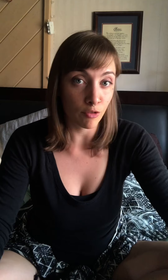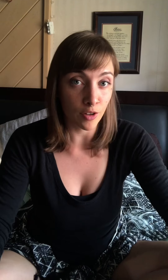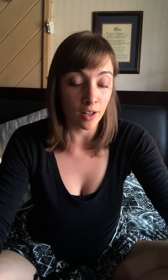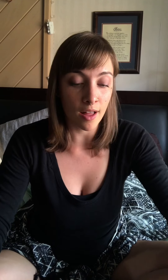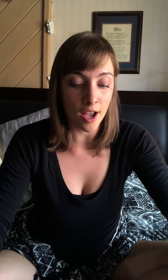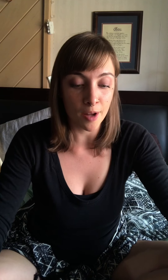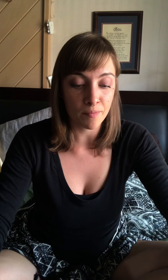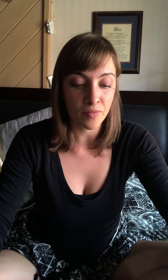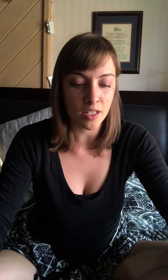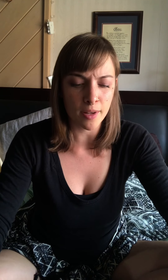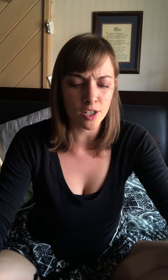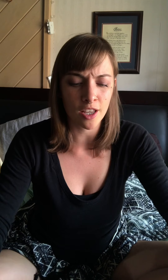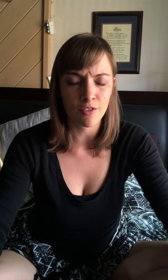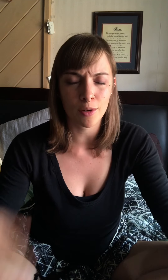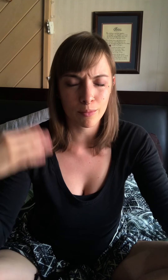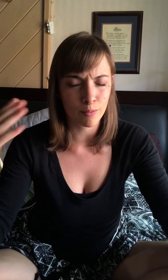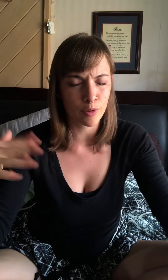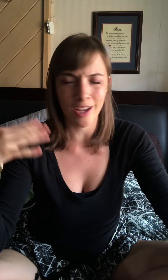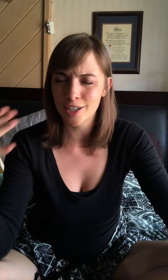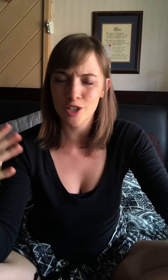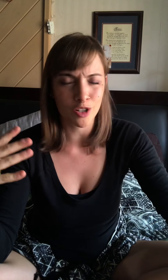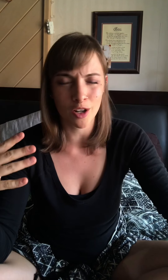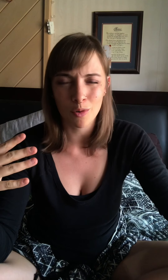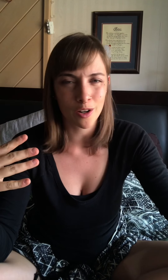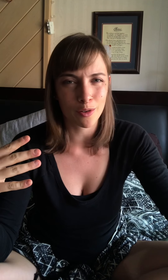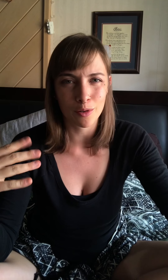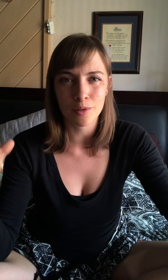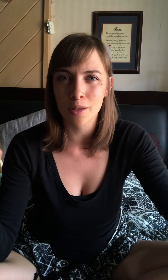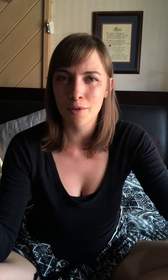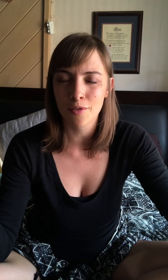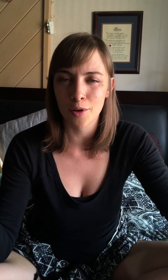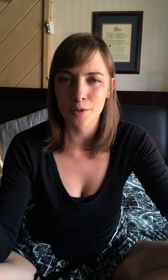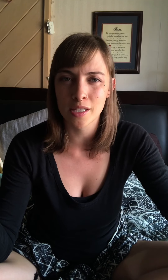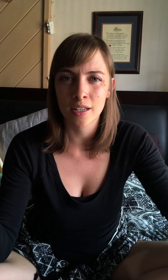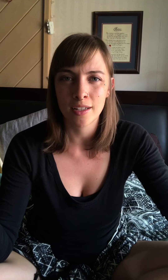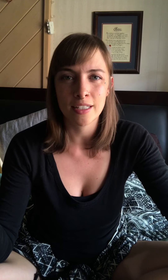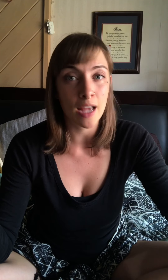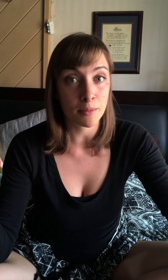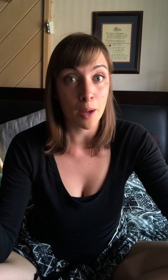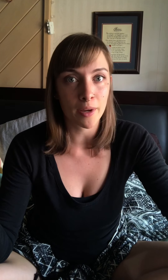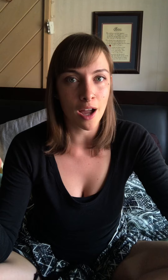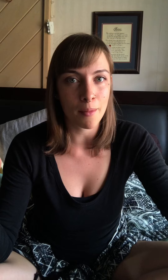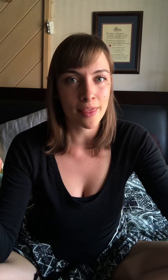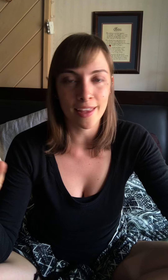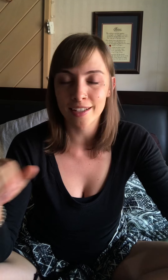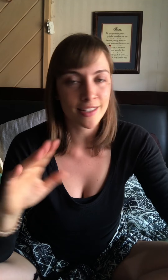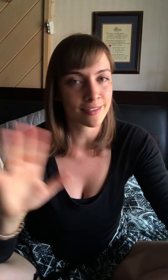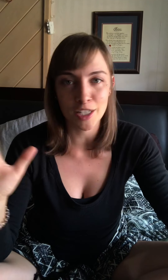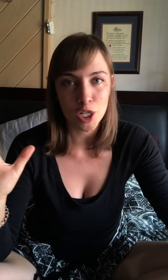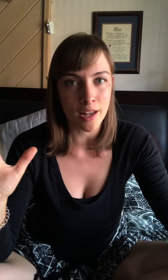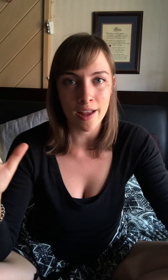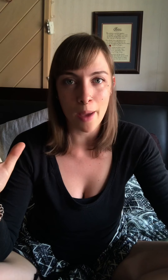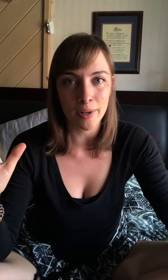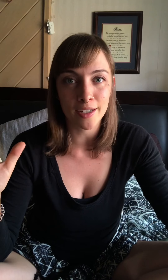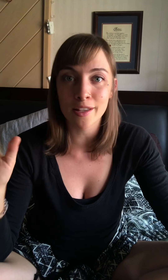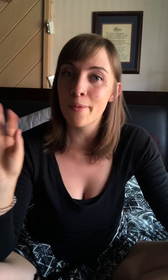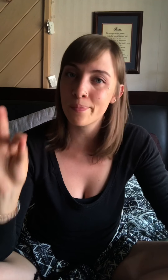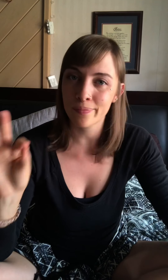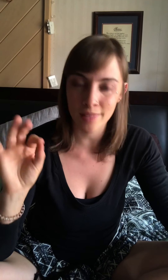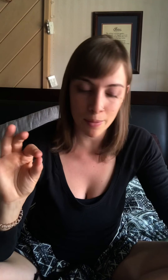helpful, especially if your brain is just trying to work through some of those time, topic, comment things, and it's just not happening. So keep those